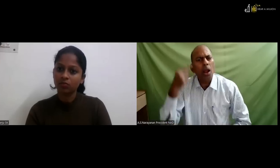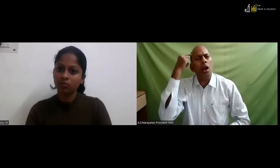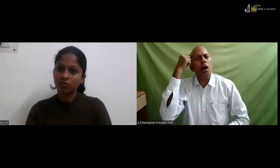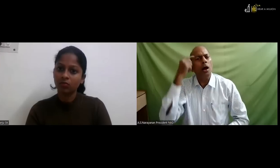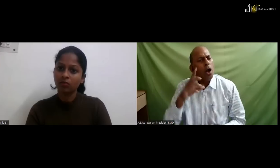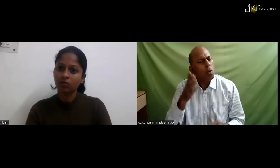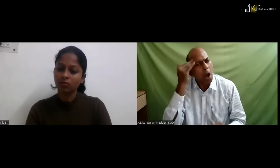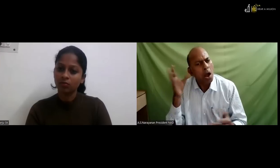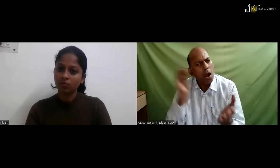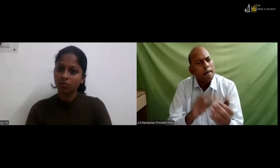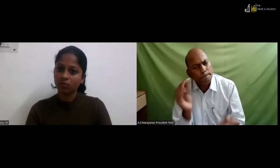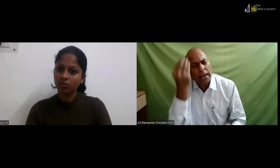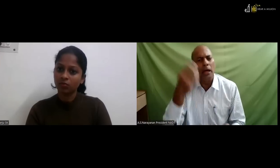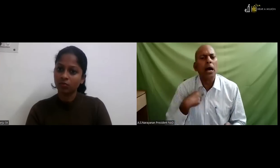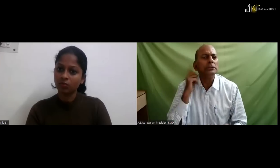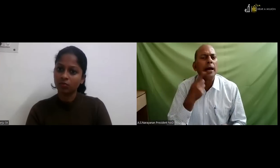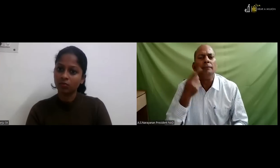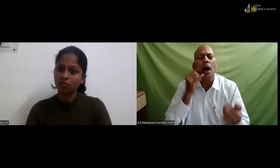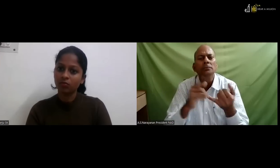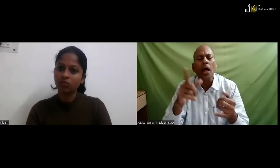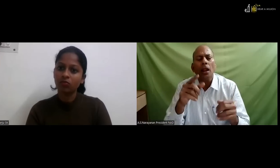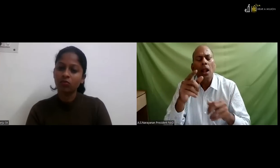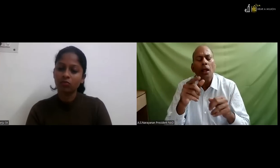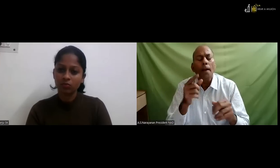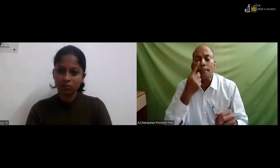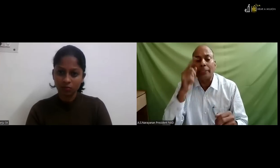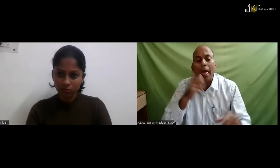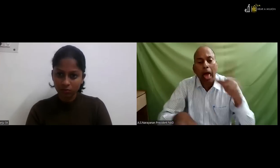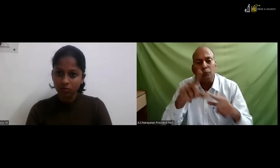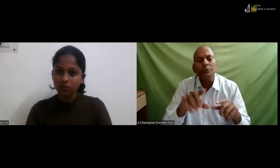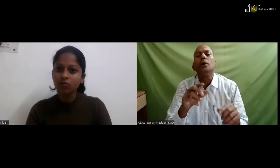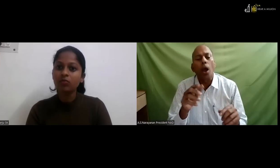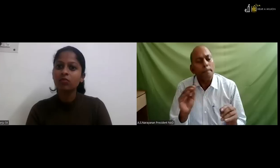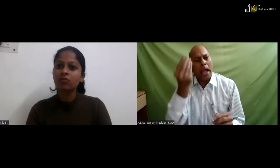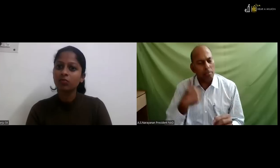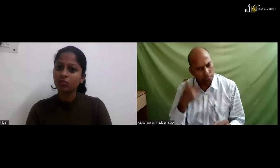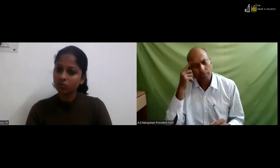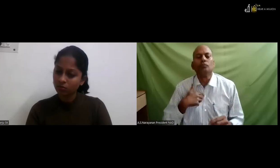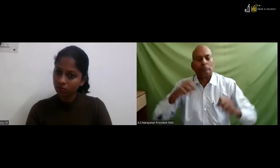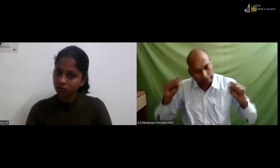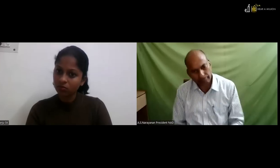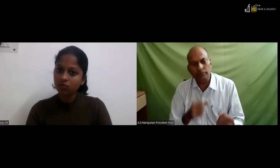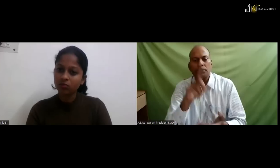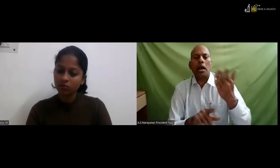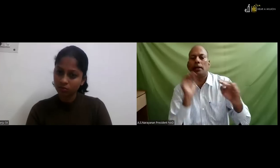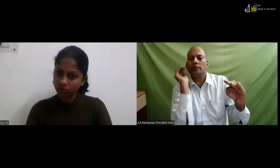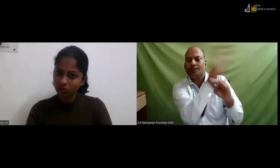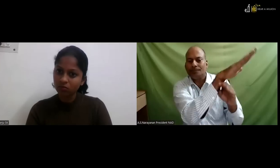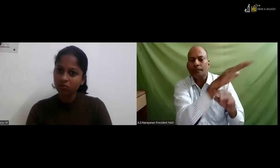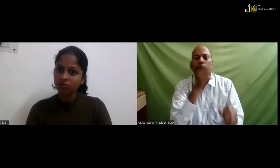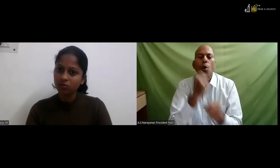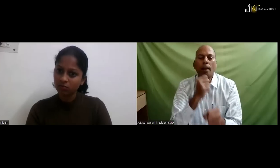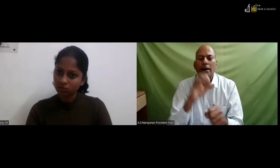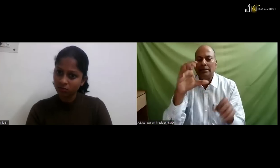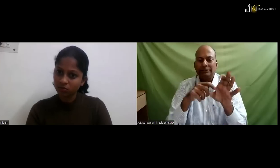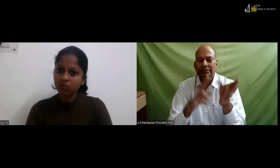census in this year or something. So I just thought that we must mention about Indian Sign Language into the census. So